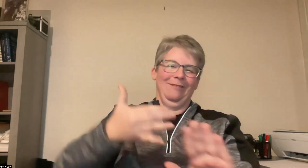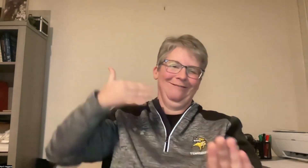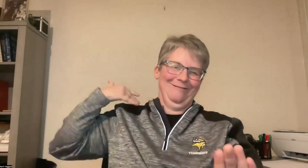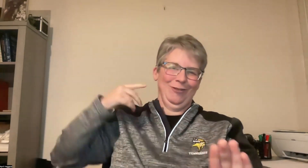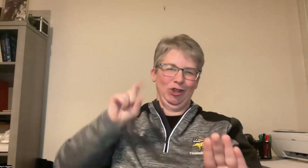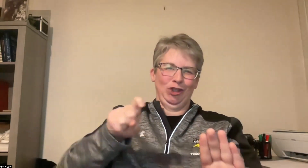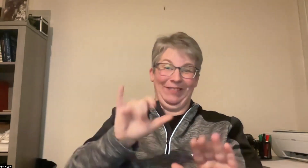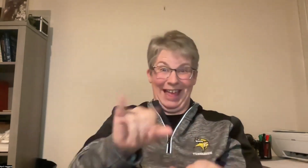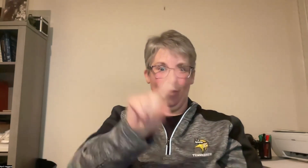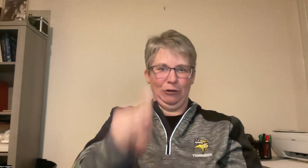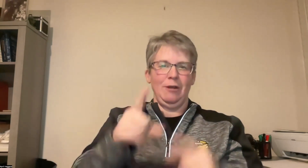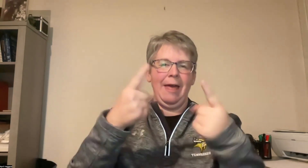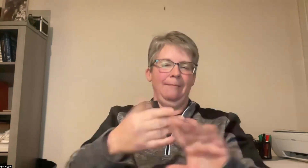All right. Thank you.